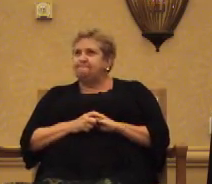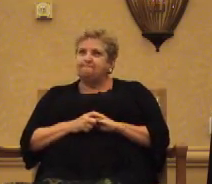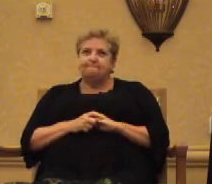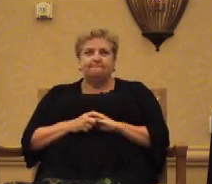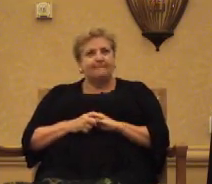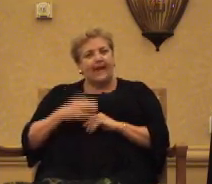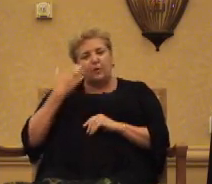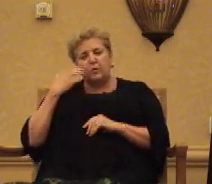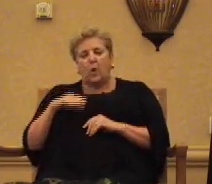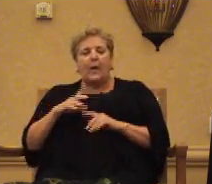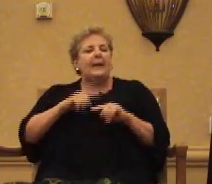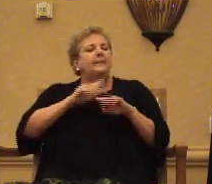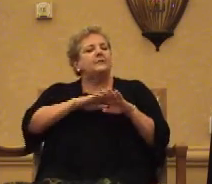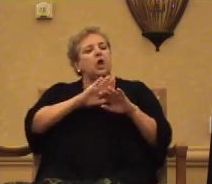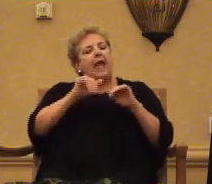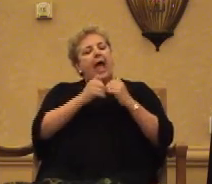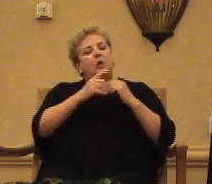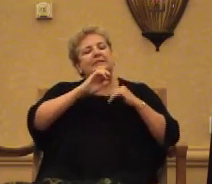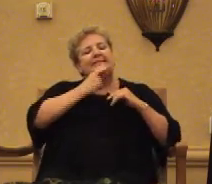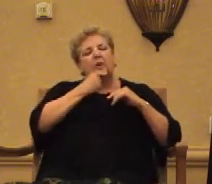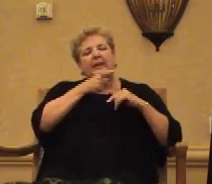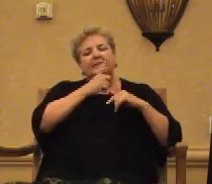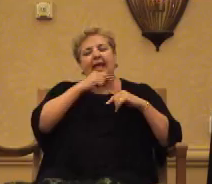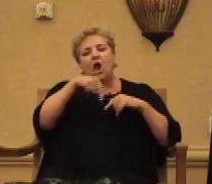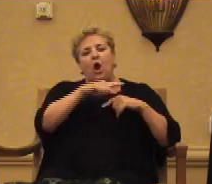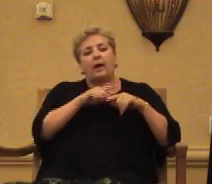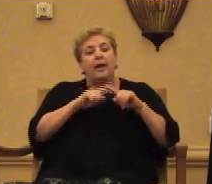sincerity. And I ended up in a treatment center.